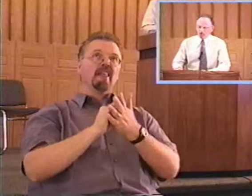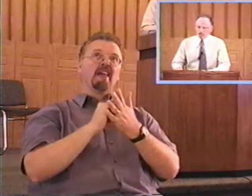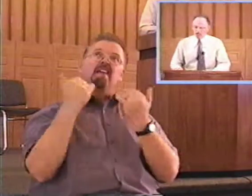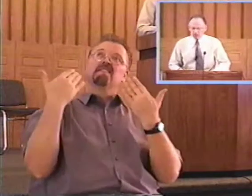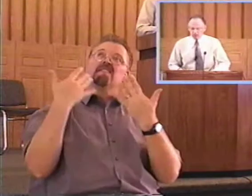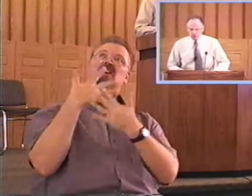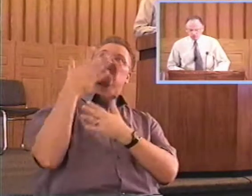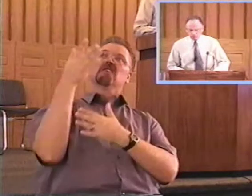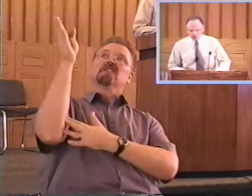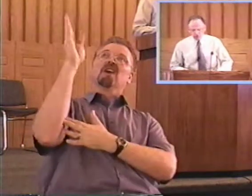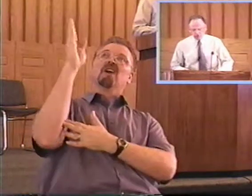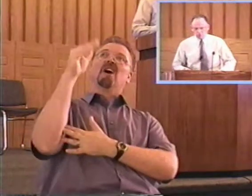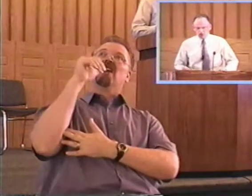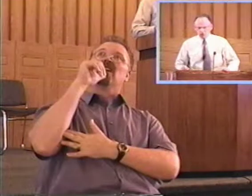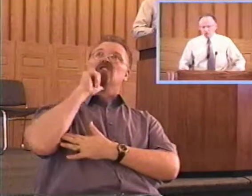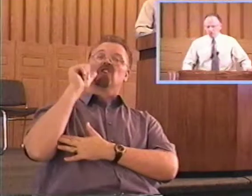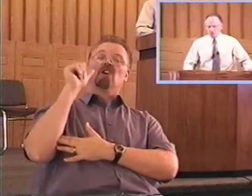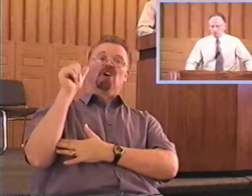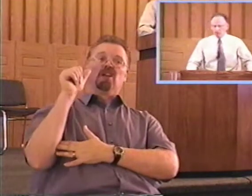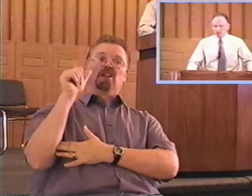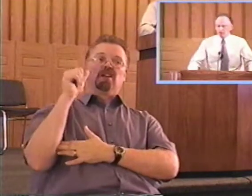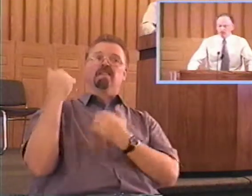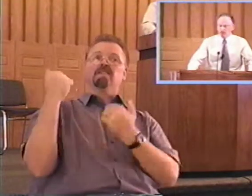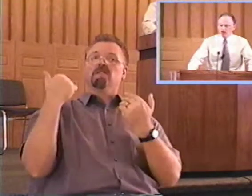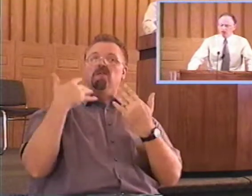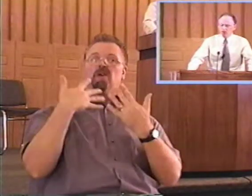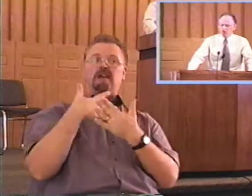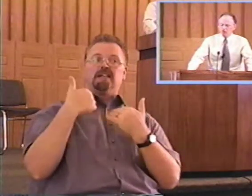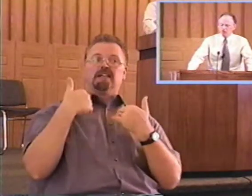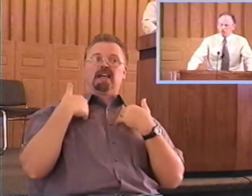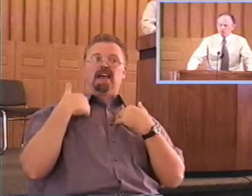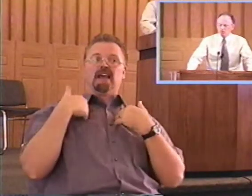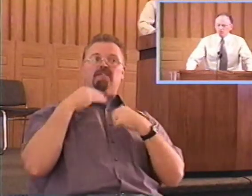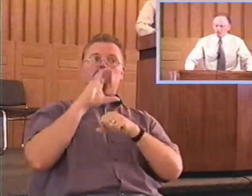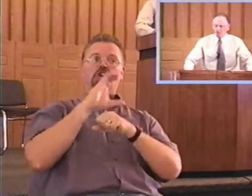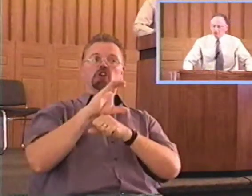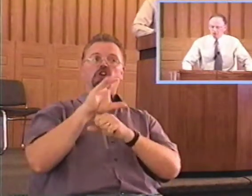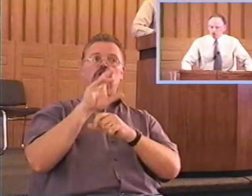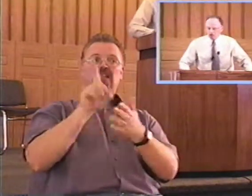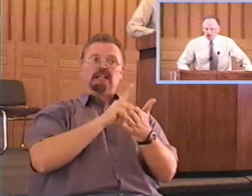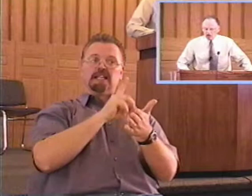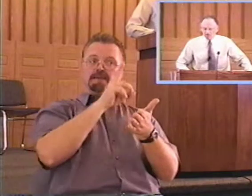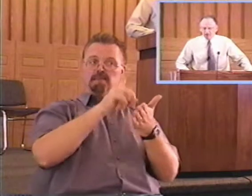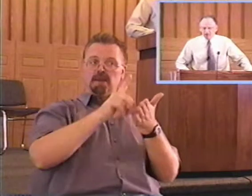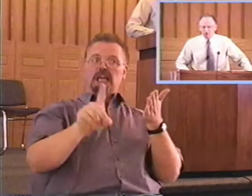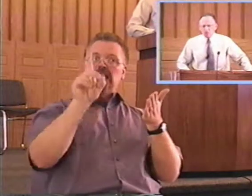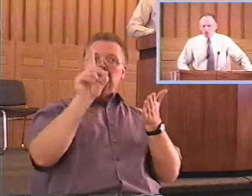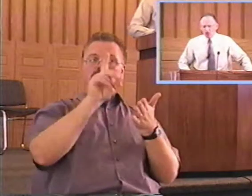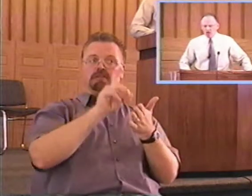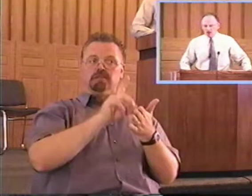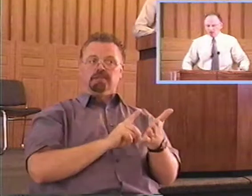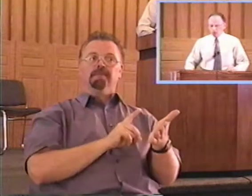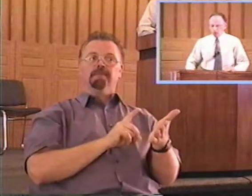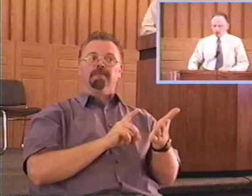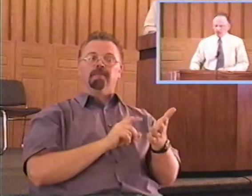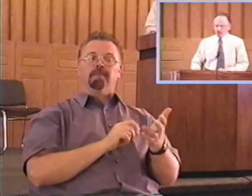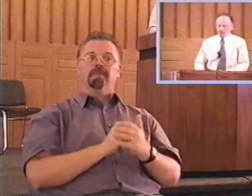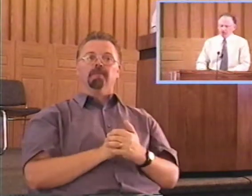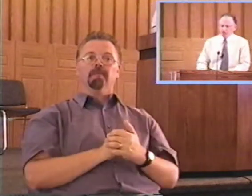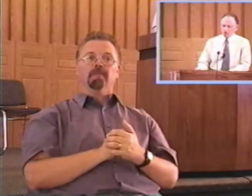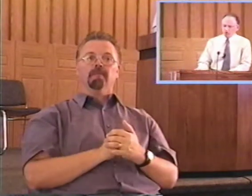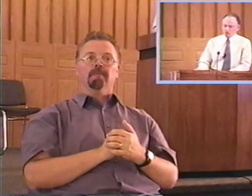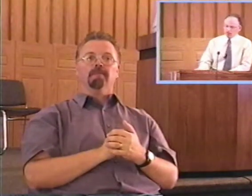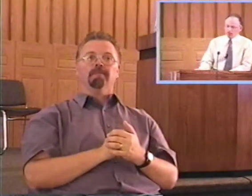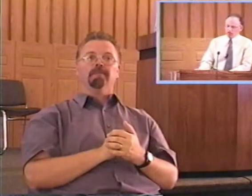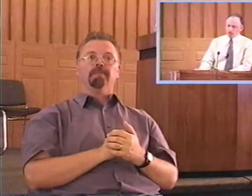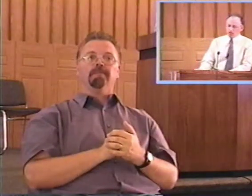not afraid to exercise church discipline. A church that fears God more than